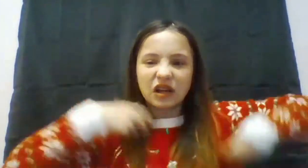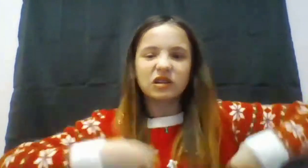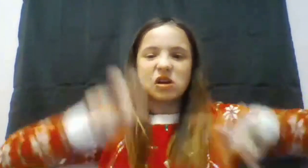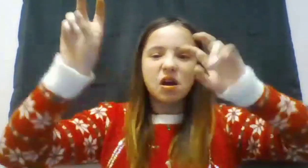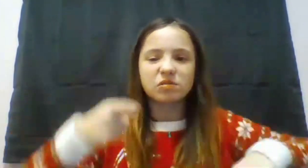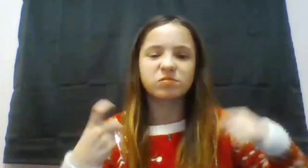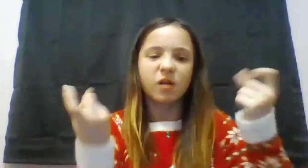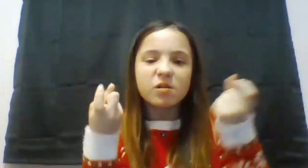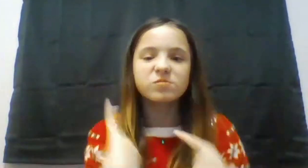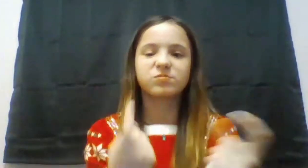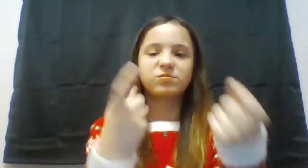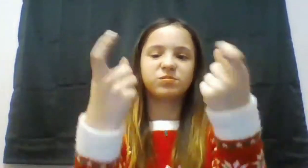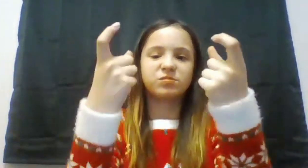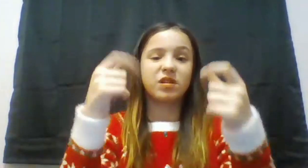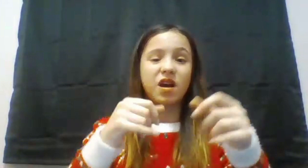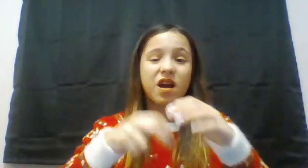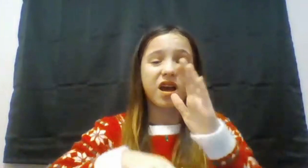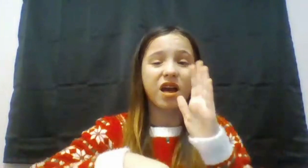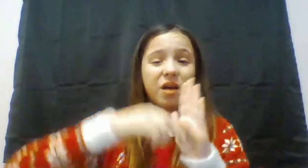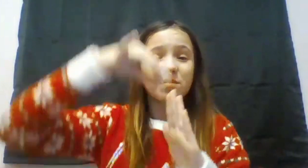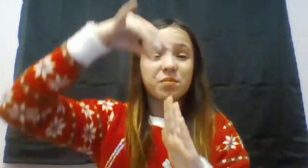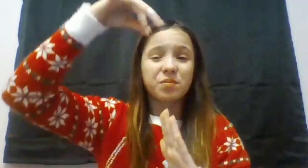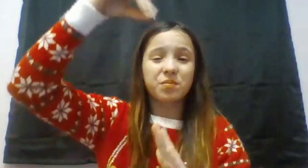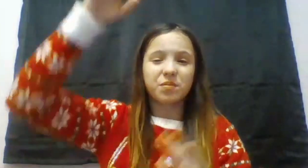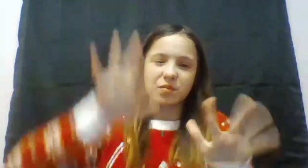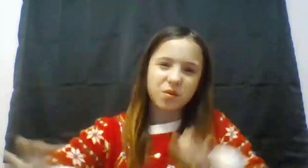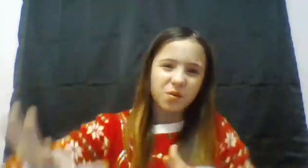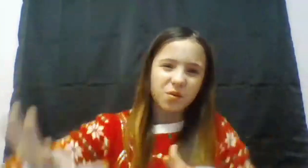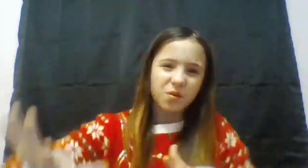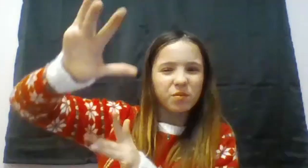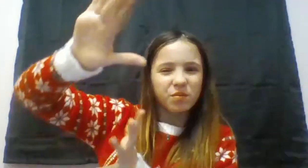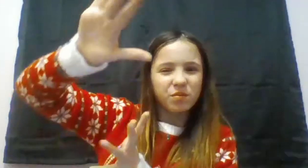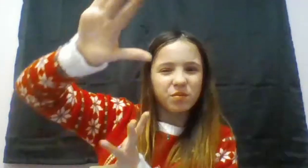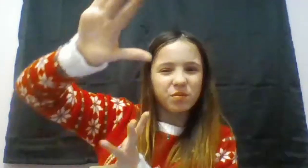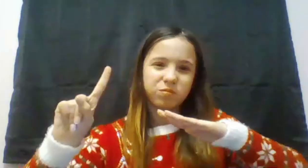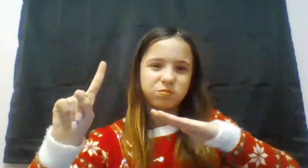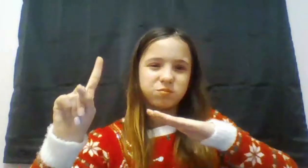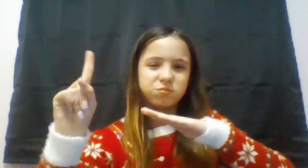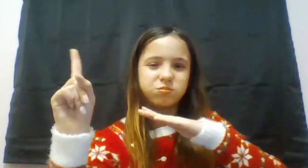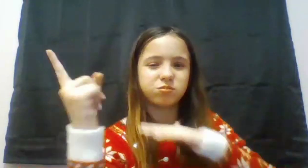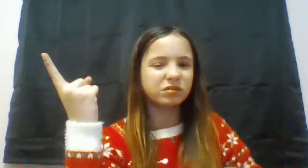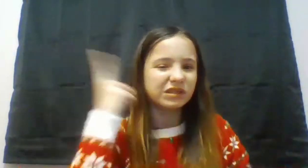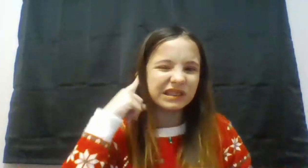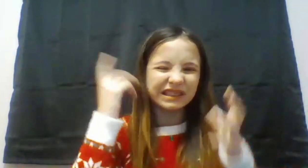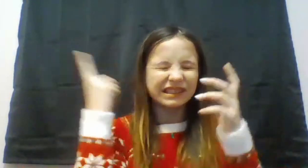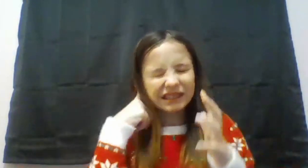his team gave a whistle, and away they all flew like the down of a thistle. But I heard him